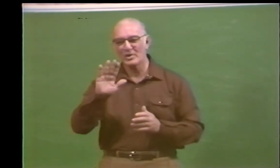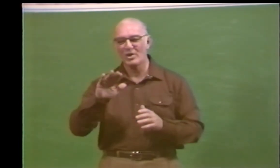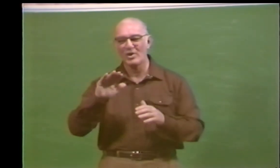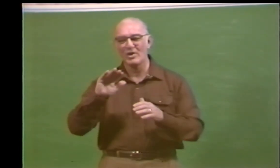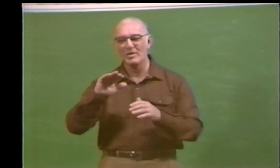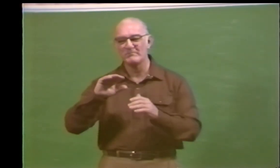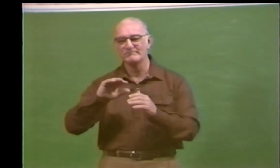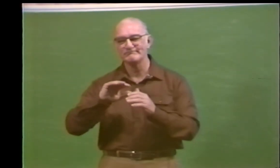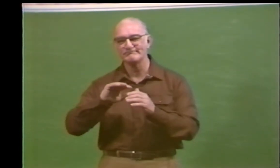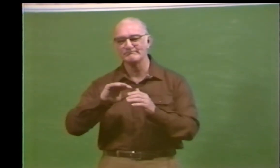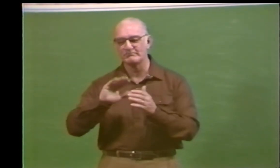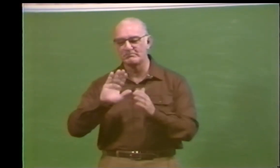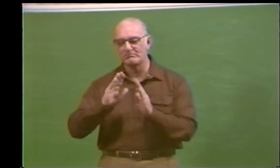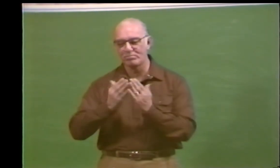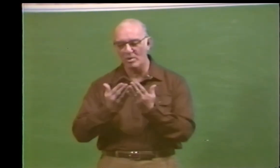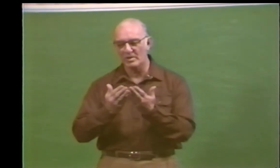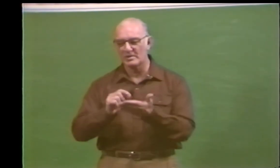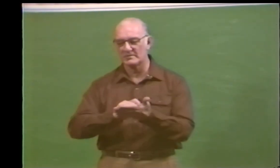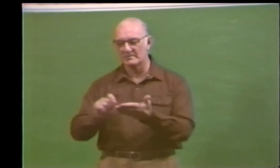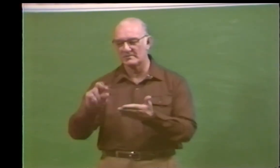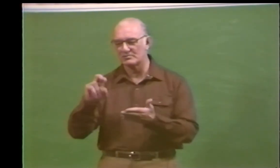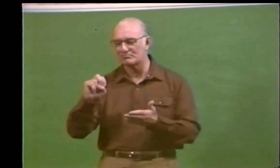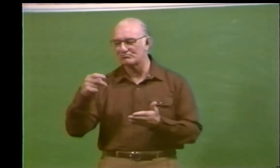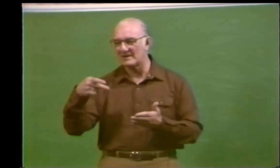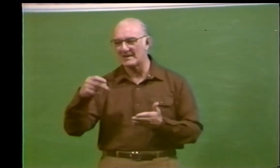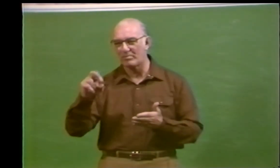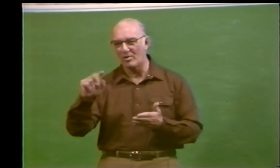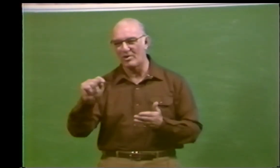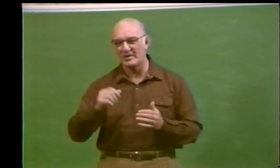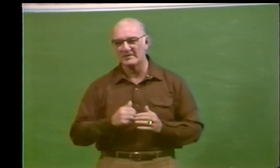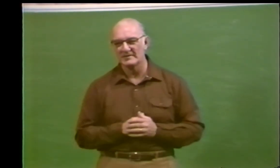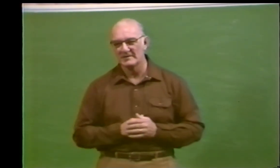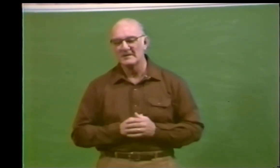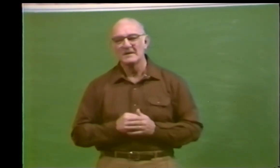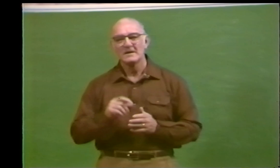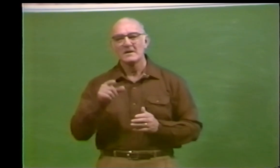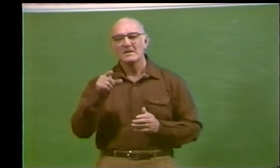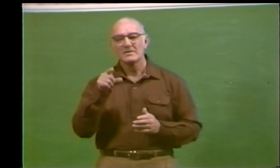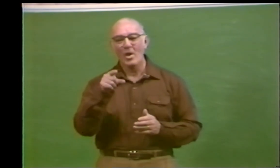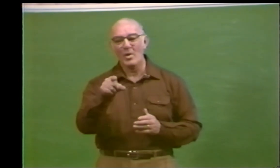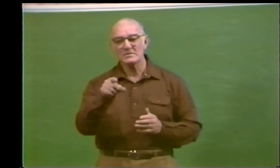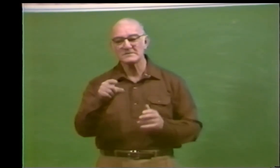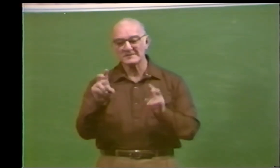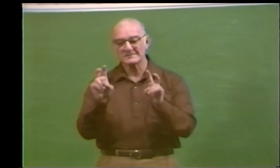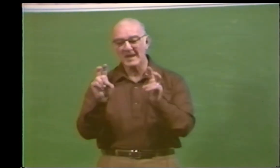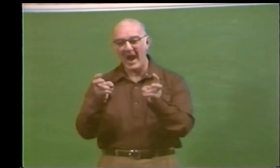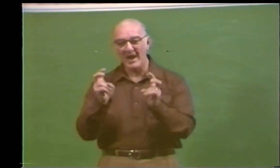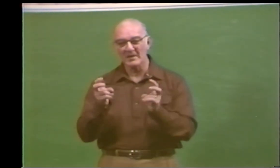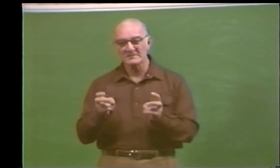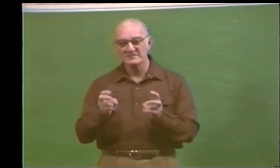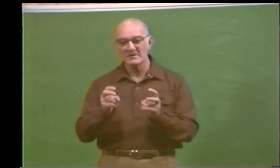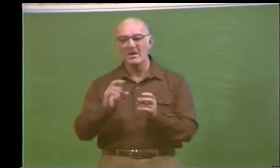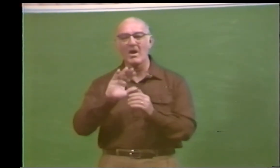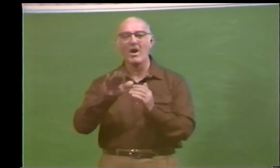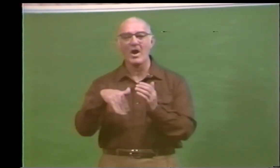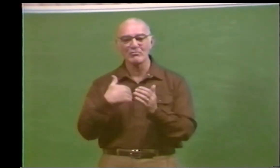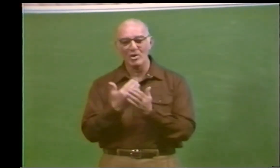your book report. Those titles are